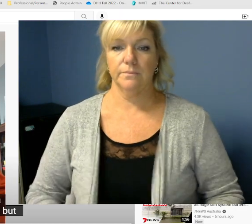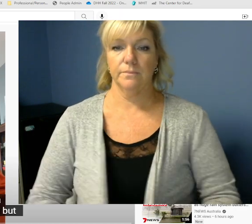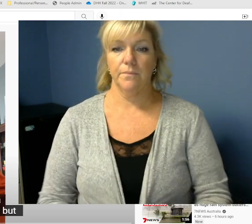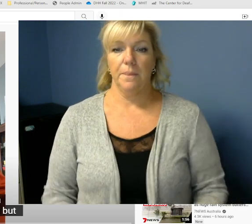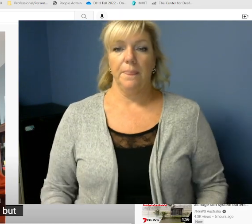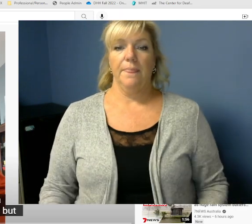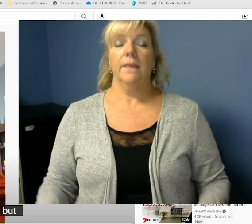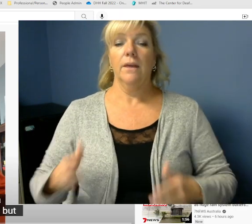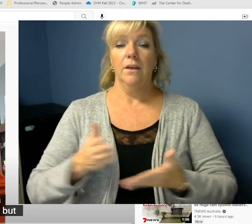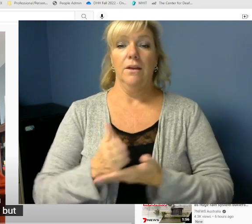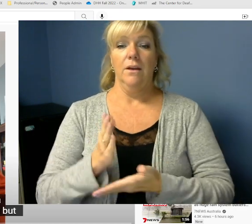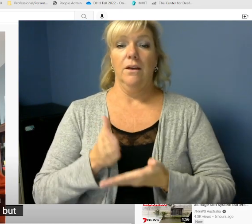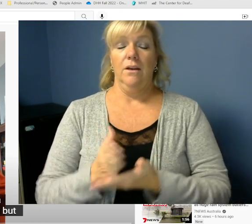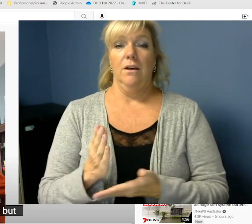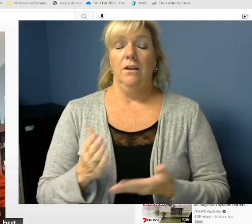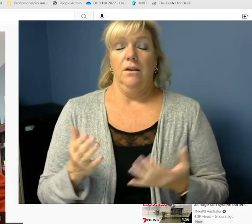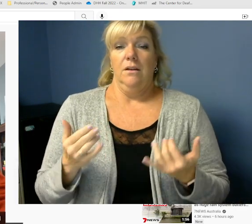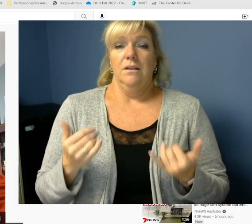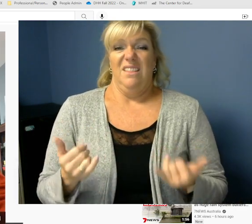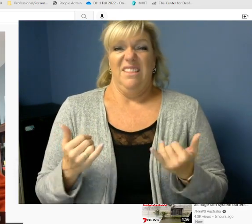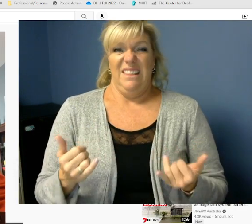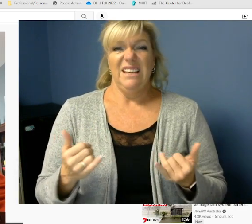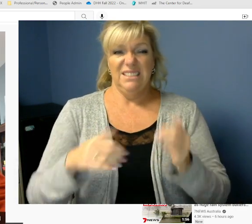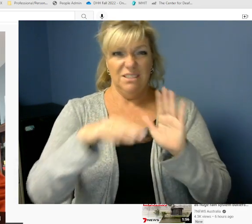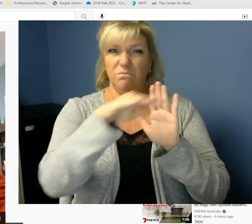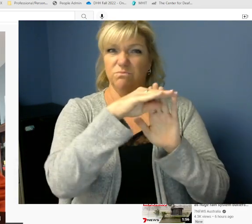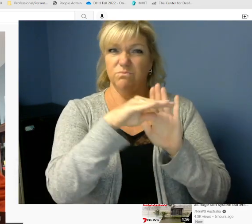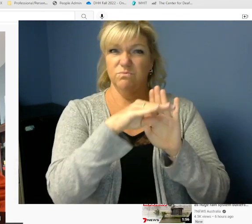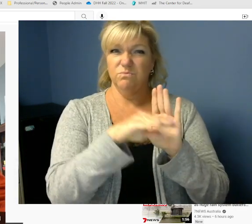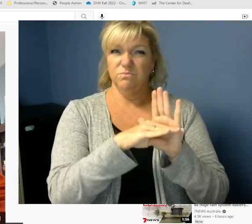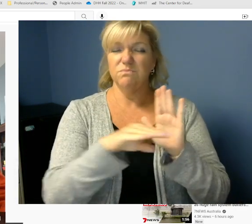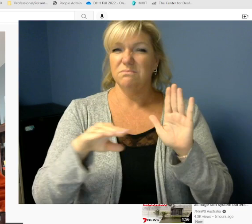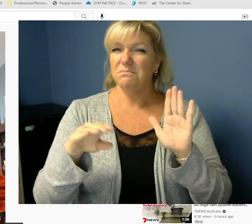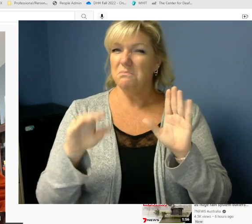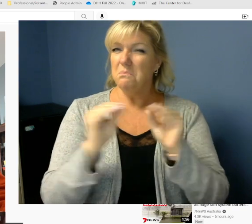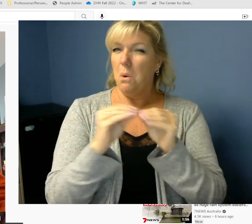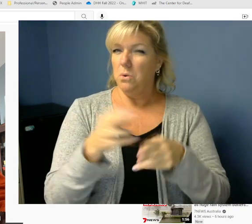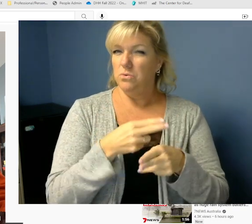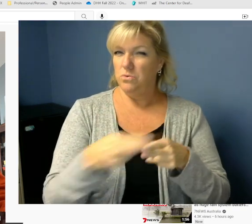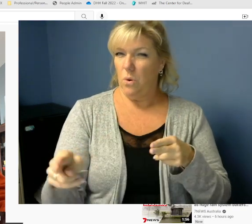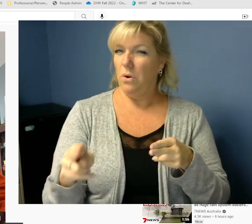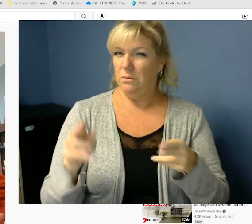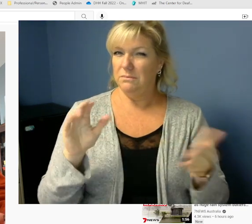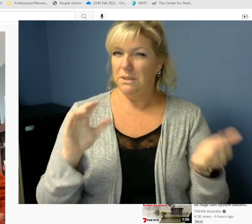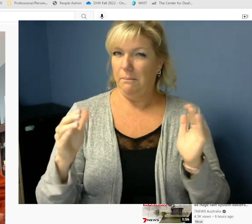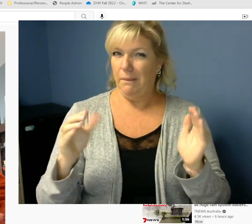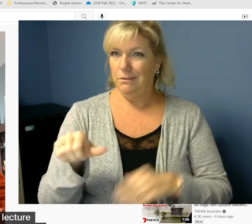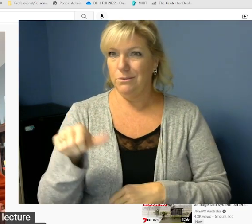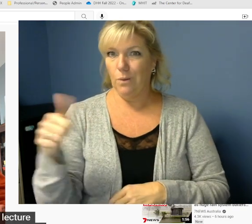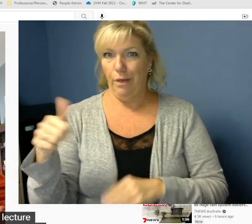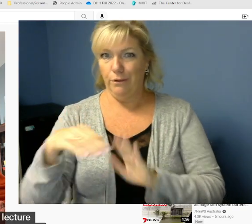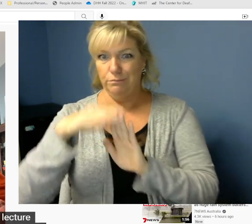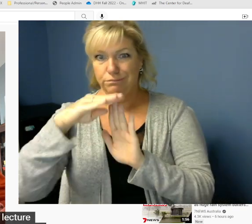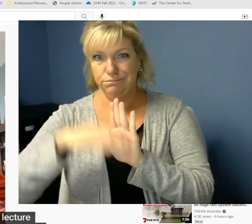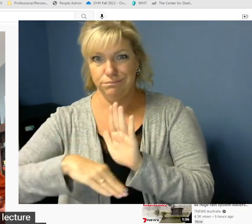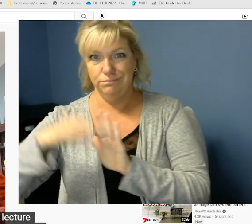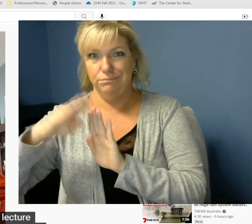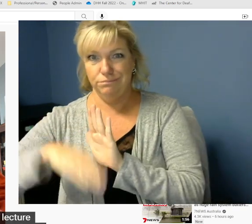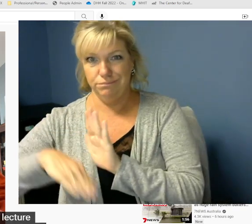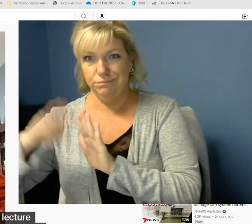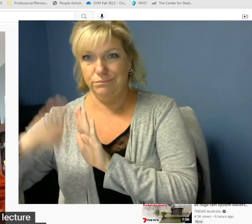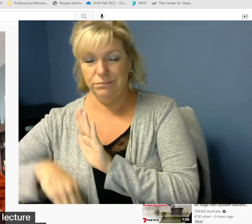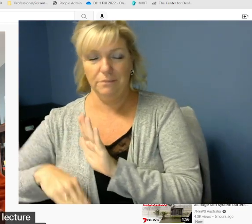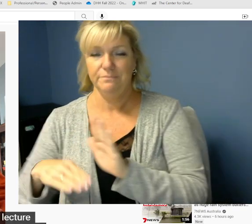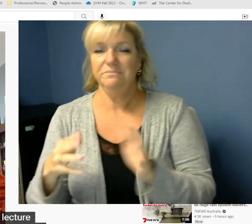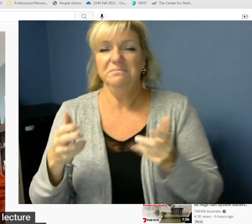All right, so this lecture is a little shorter than most of them, but I didn't want to attach it to the